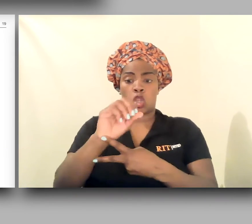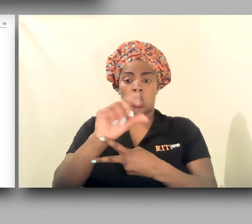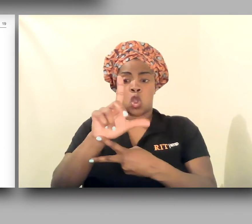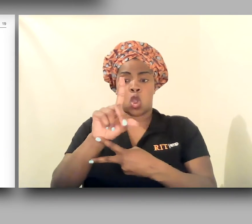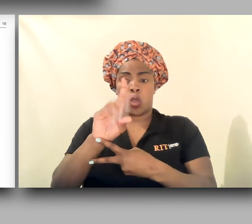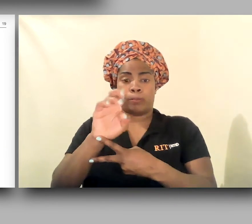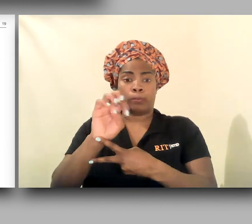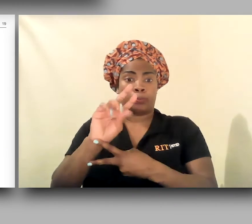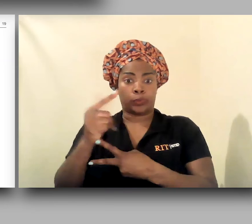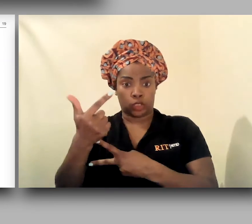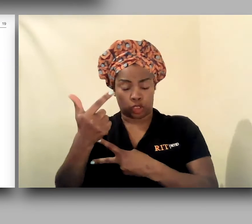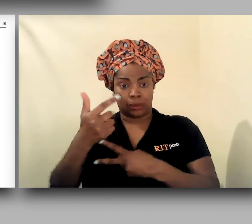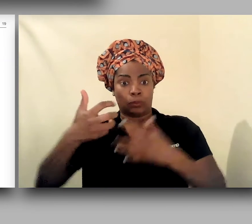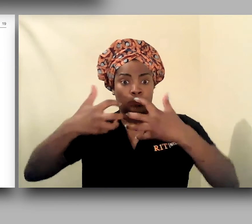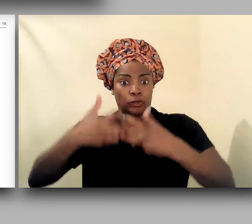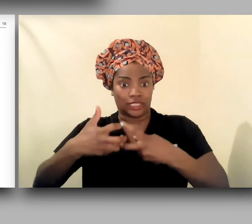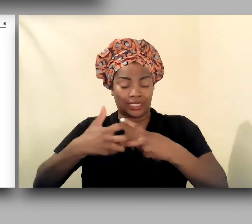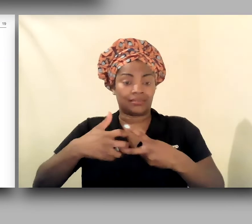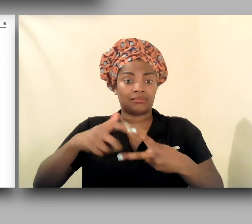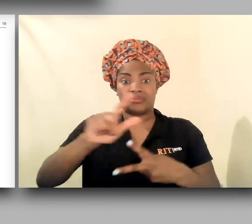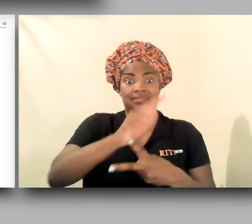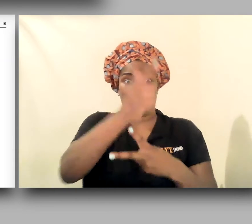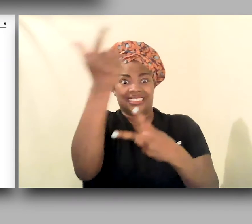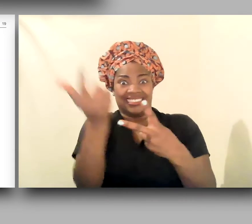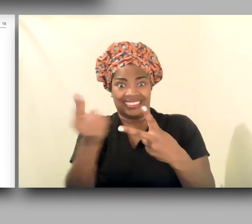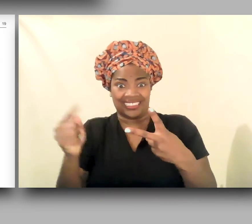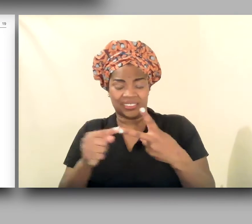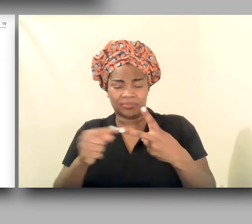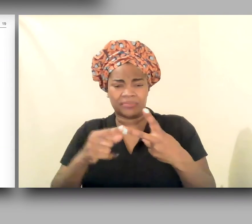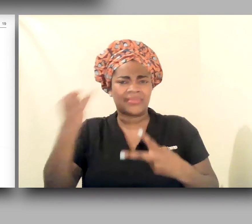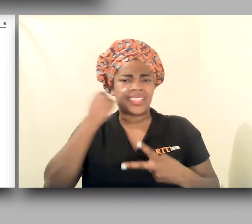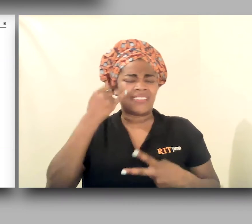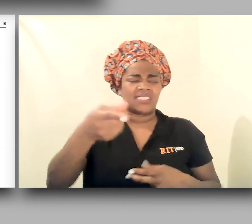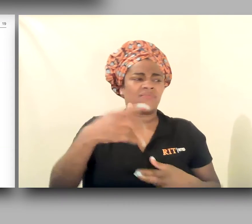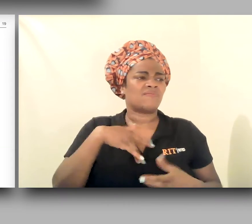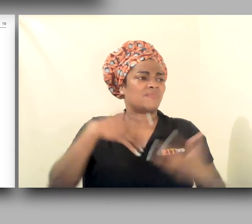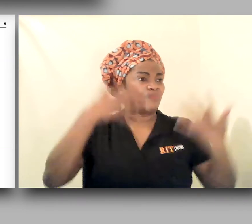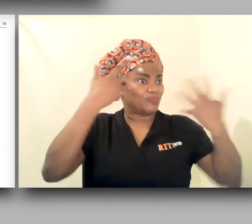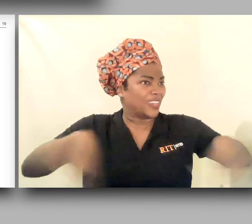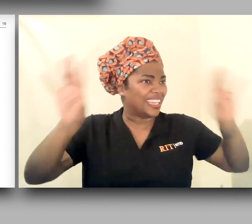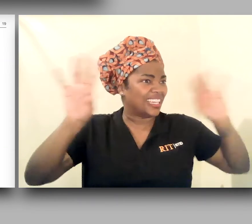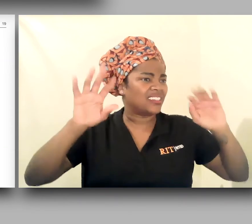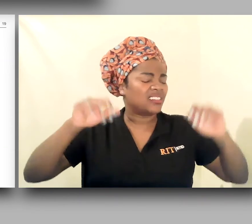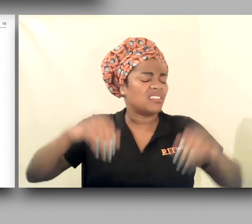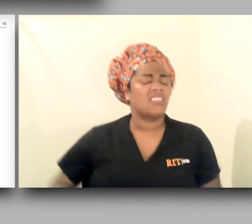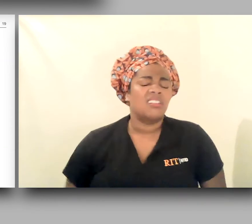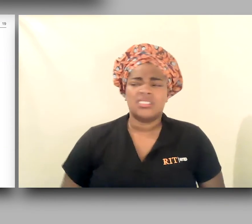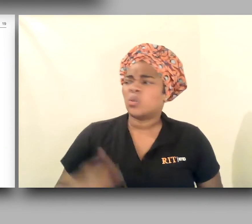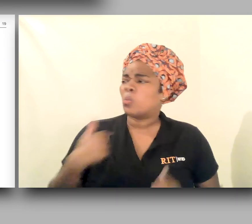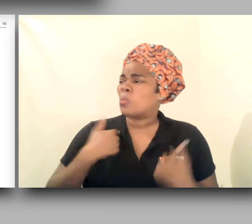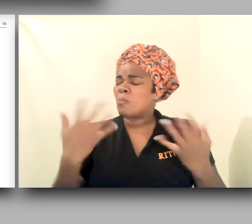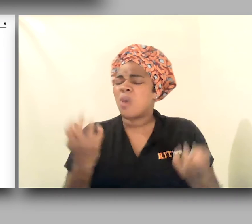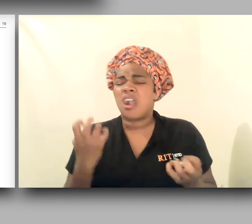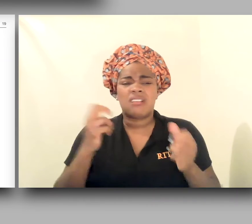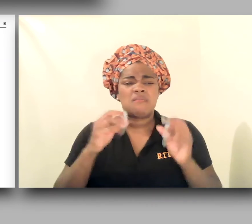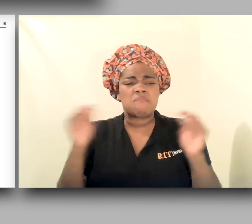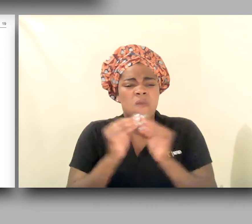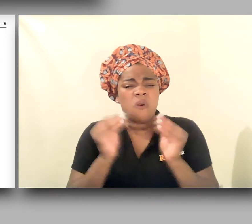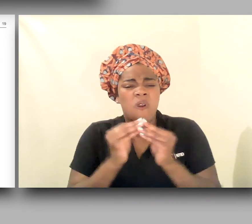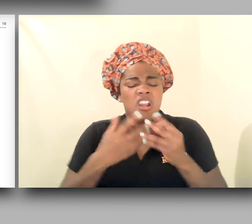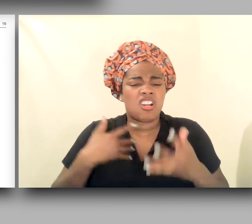Rube Goldberg machine as well. But we really wanted like more to add into